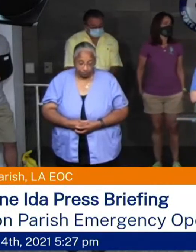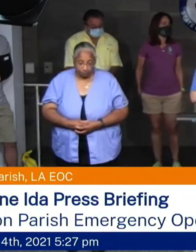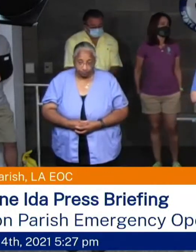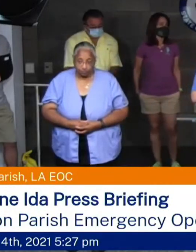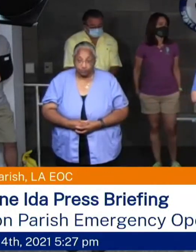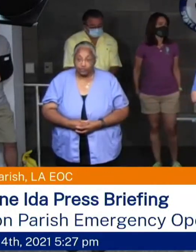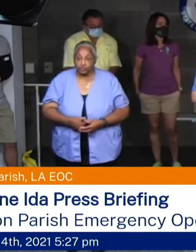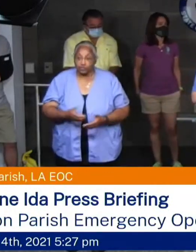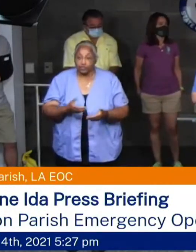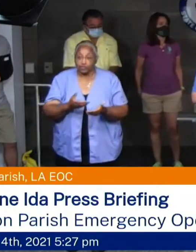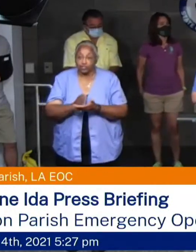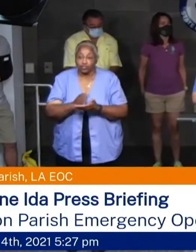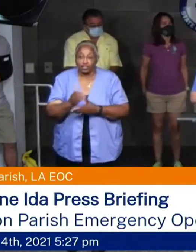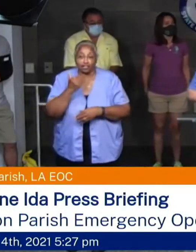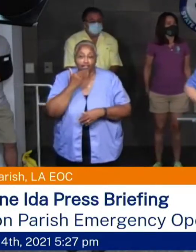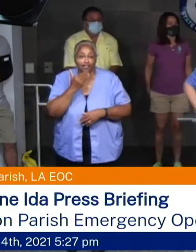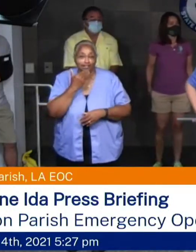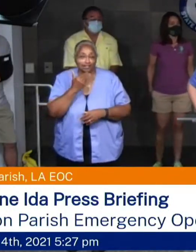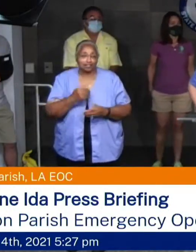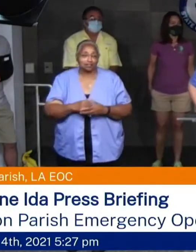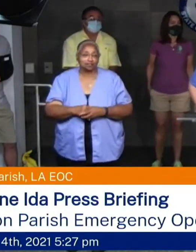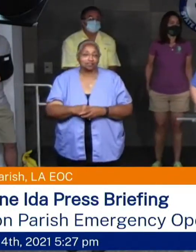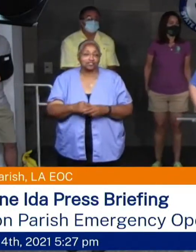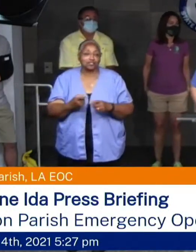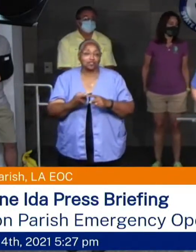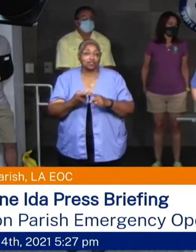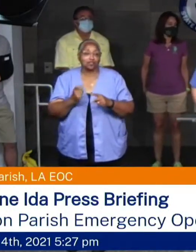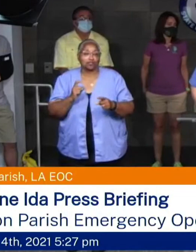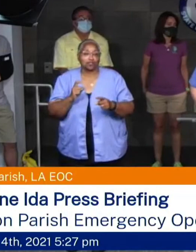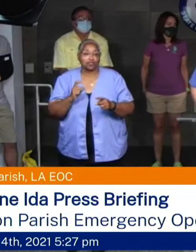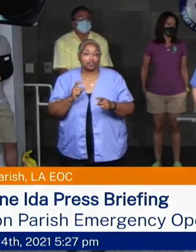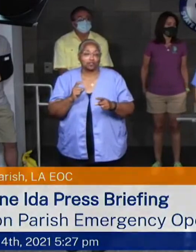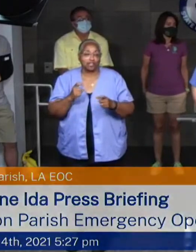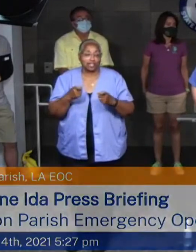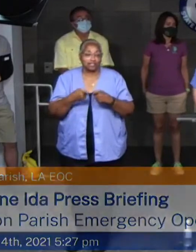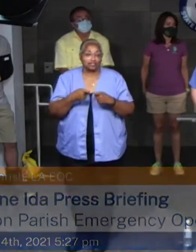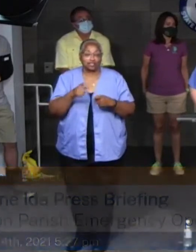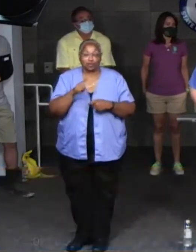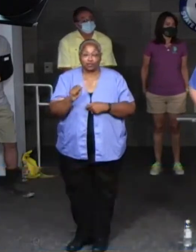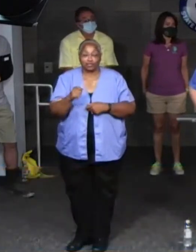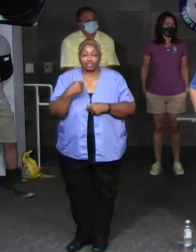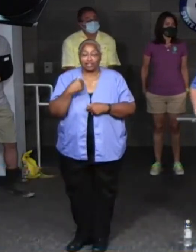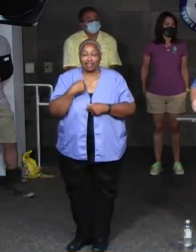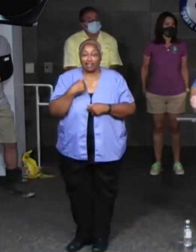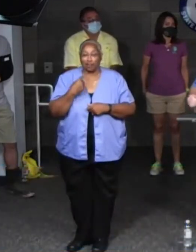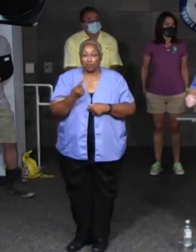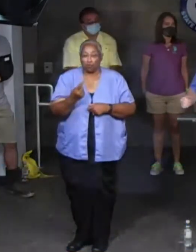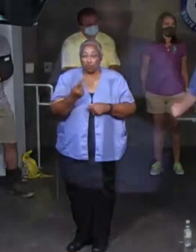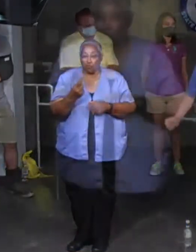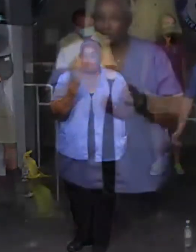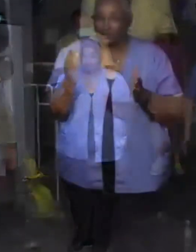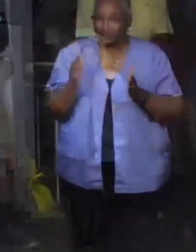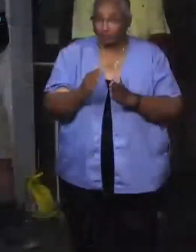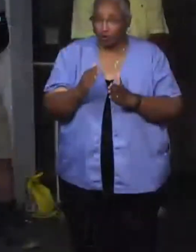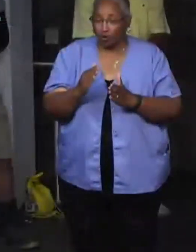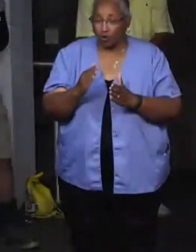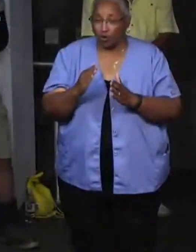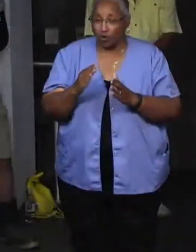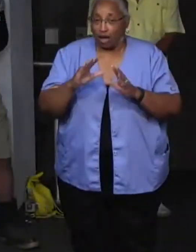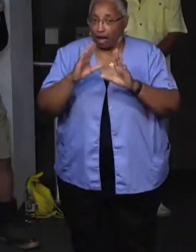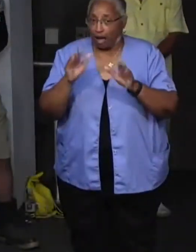All right, thank you very much. Patrick Hamby on behalf of Entergy, Louisiana. I have one quick, small housekeeping item I'd like to address